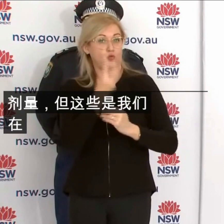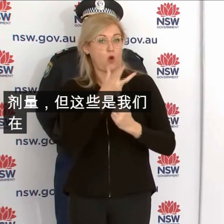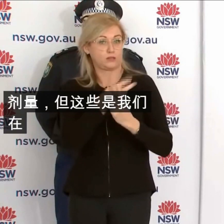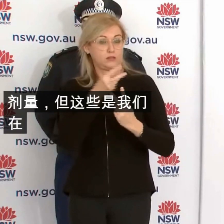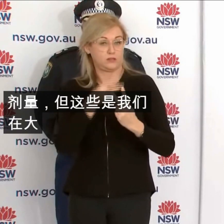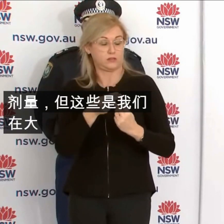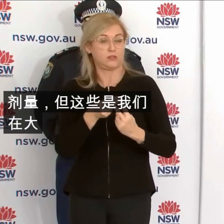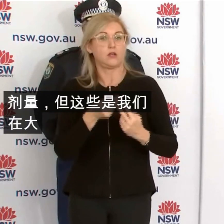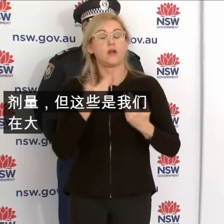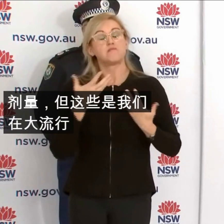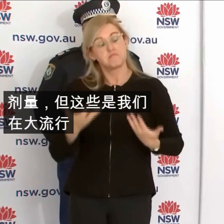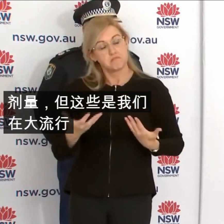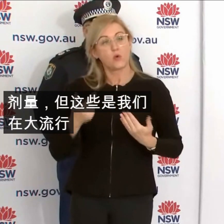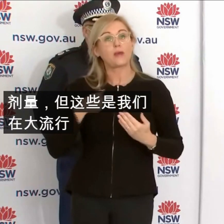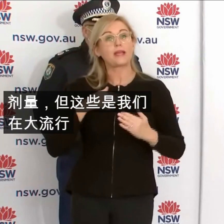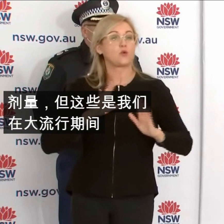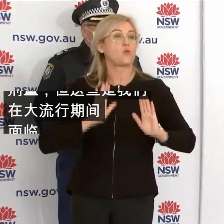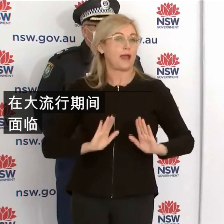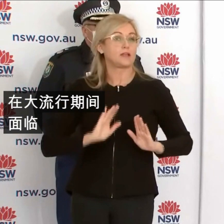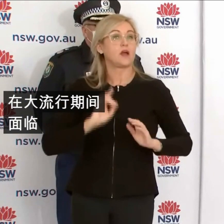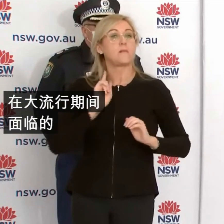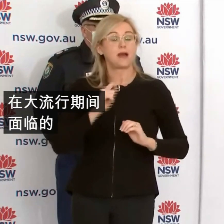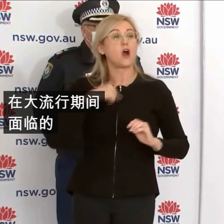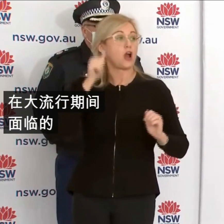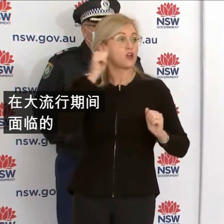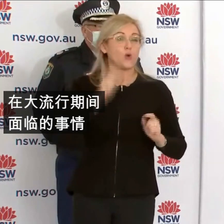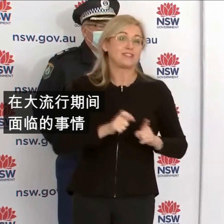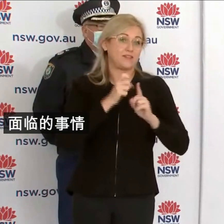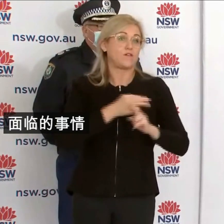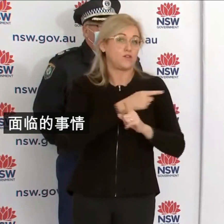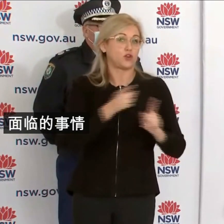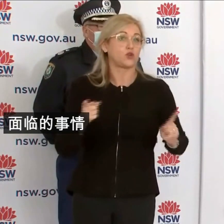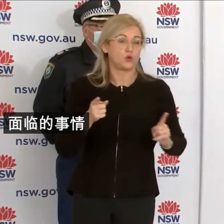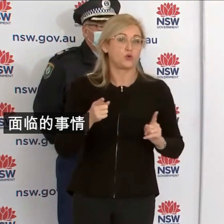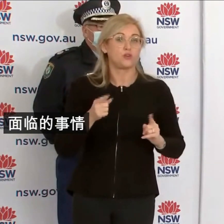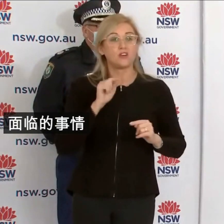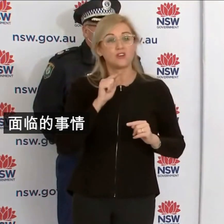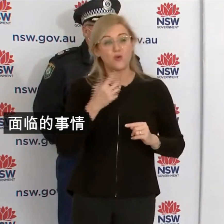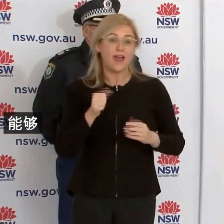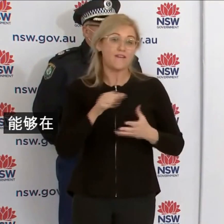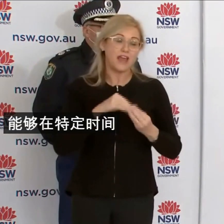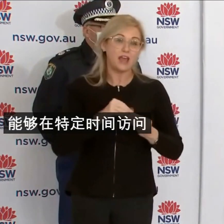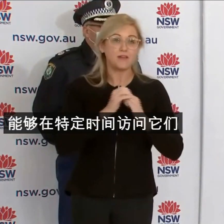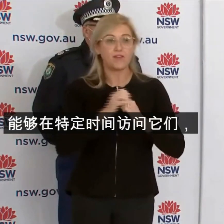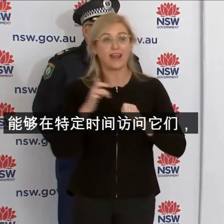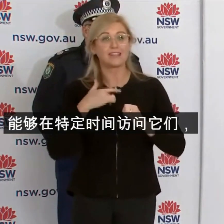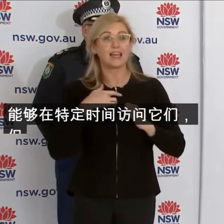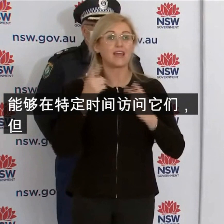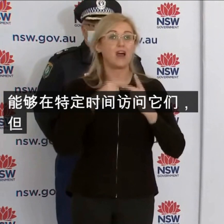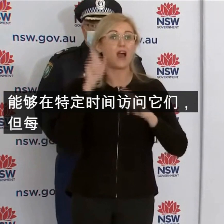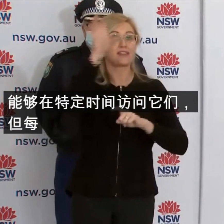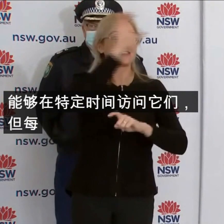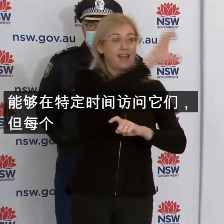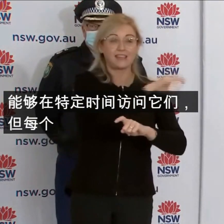we've faced during the pandemic. I appreciate how upsetting it's been for people who live or have relatives in other states not to be able to visit them at